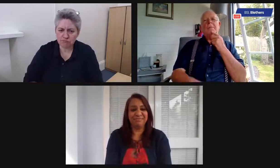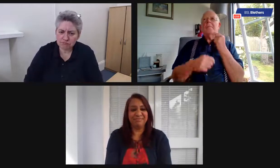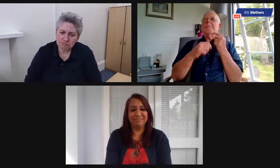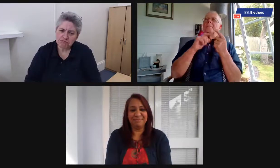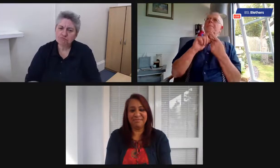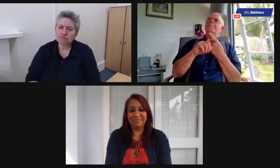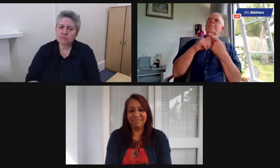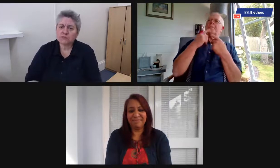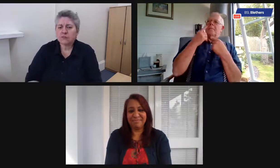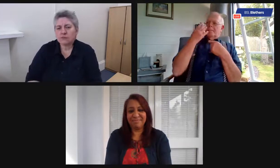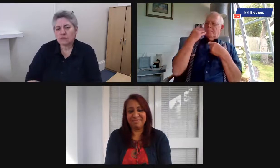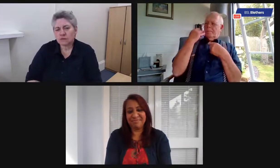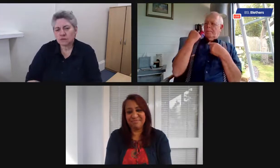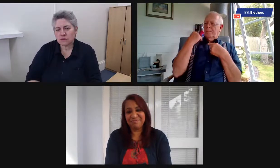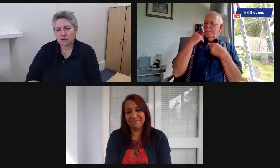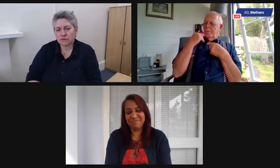do you think? Um,